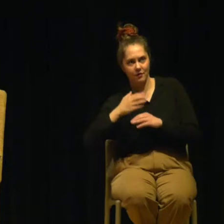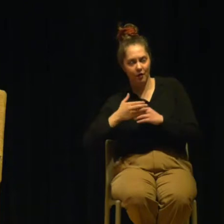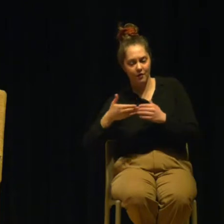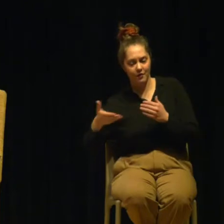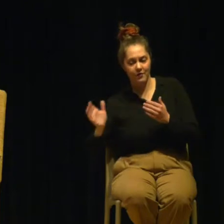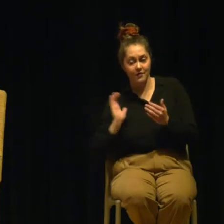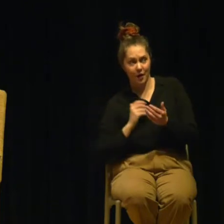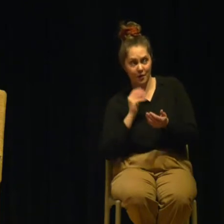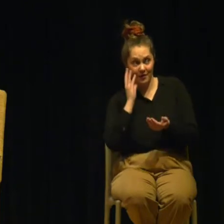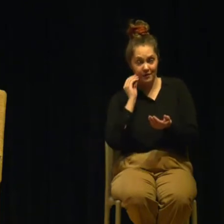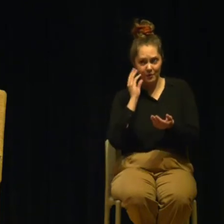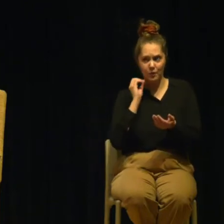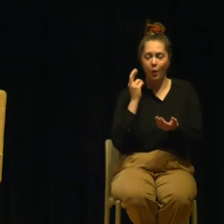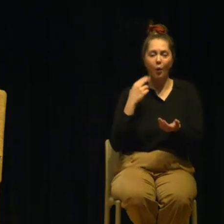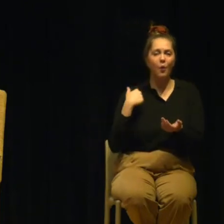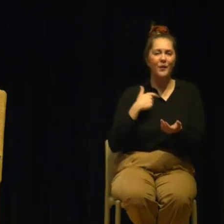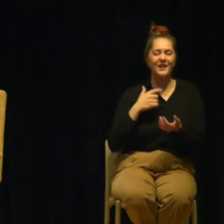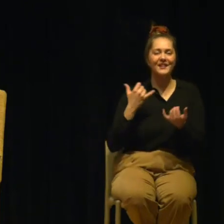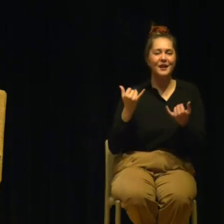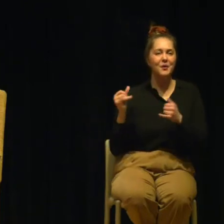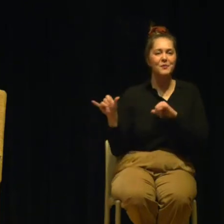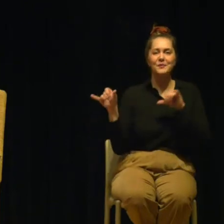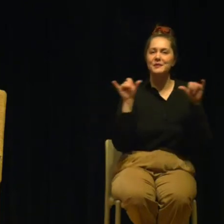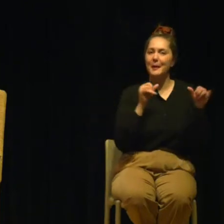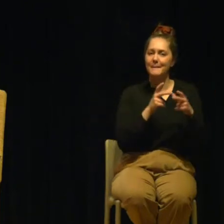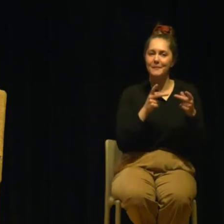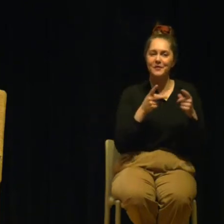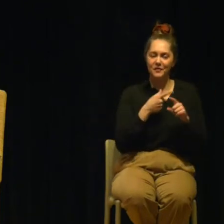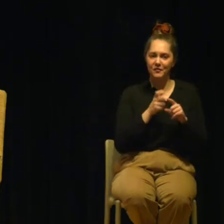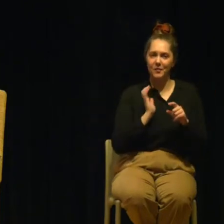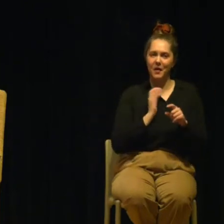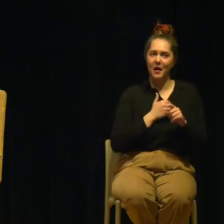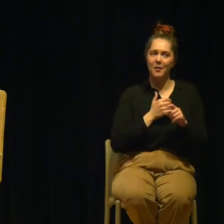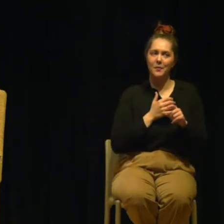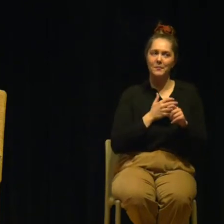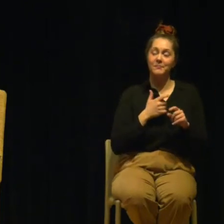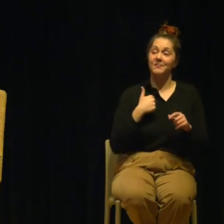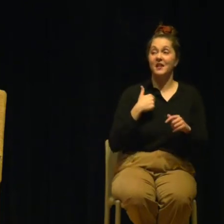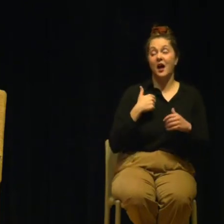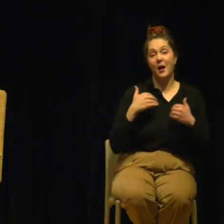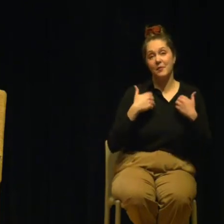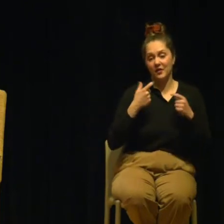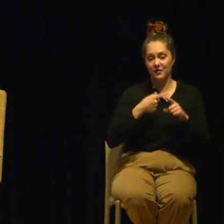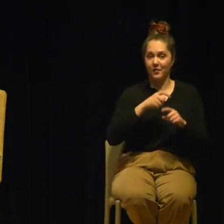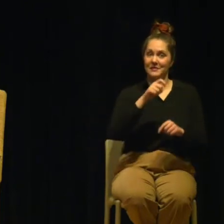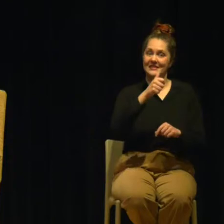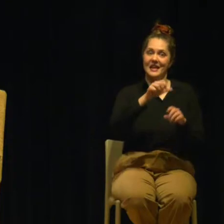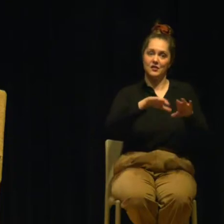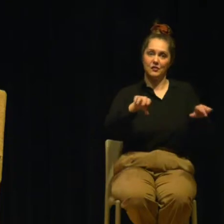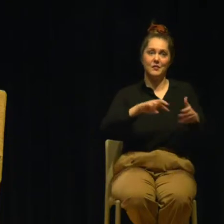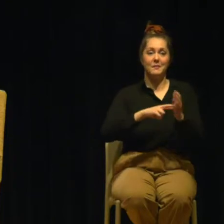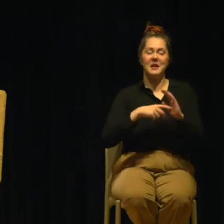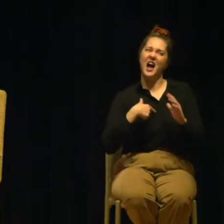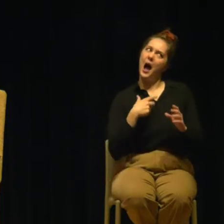our experiences, or are we now putting ourselves in the position that I'm the youngest of 10, so I have you beat by 2.